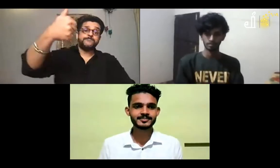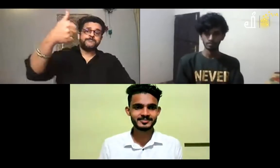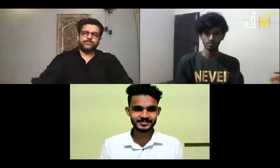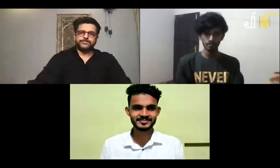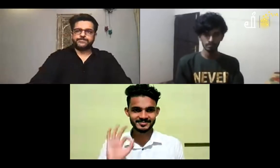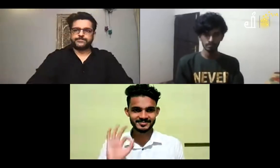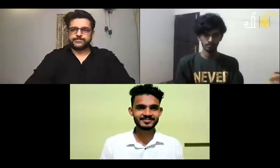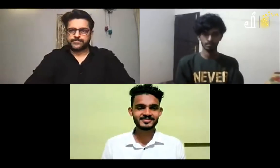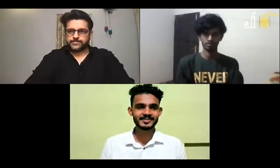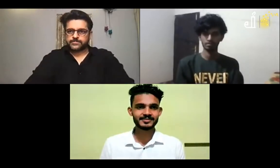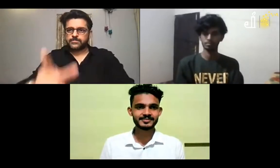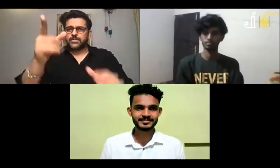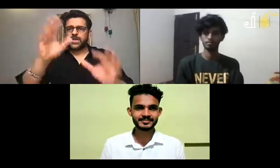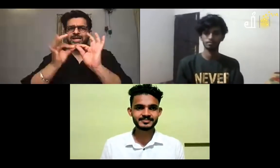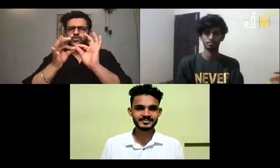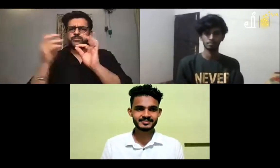Great.